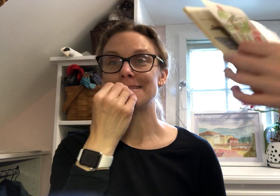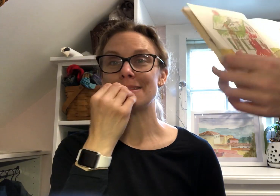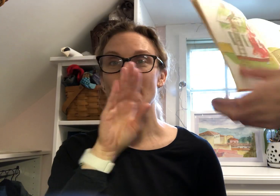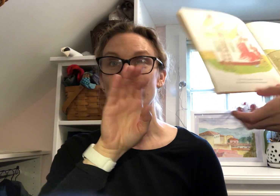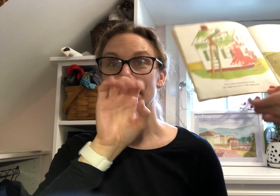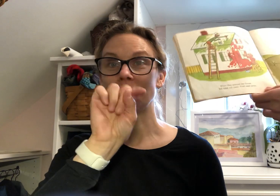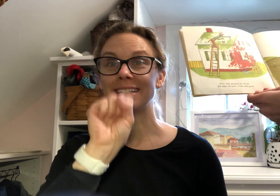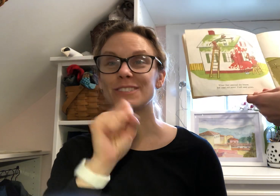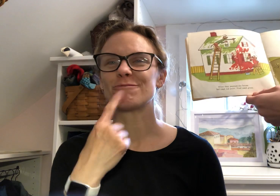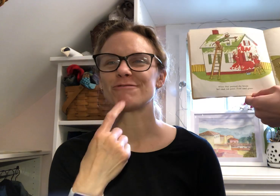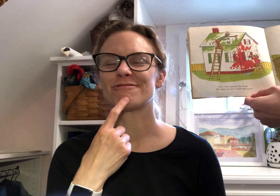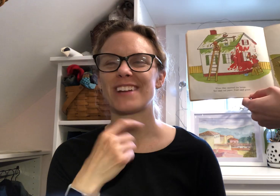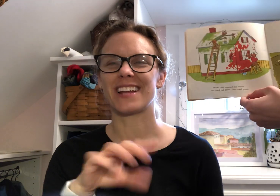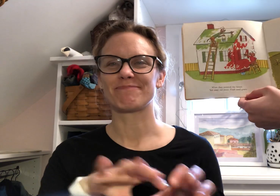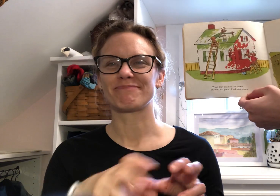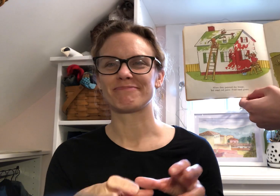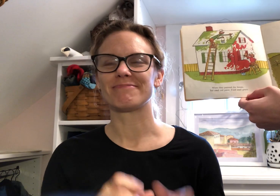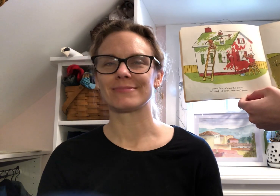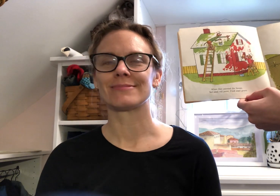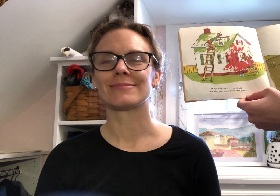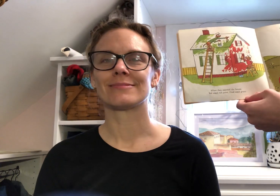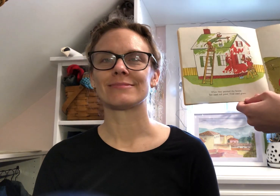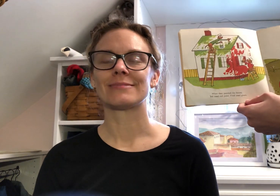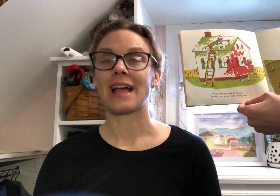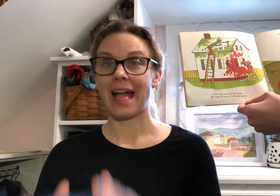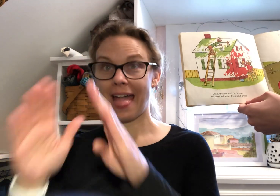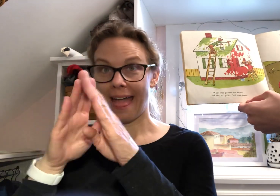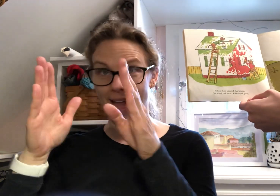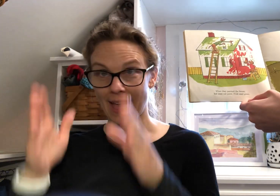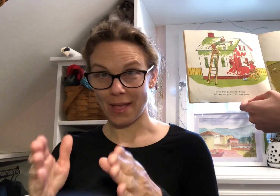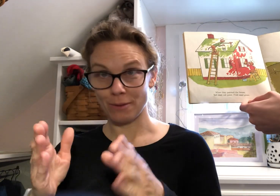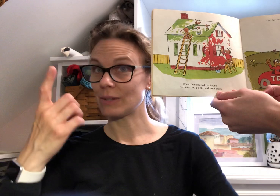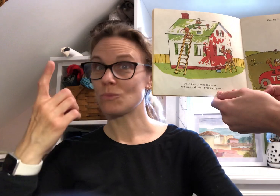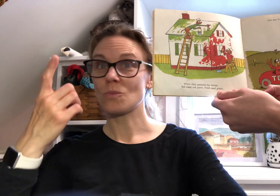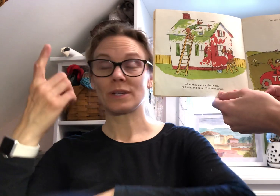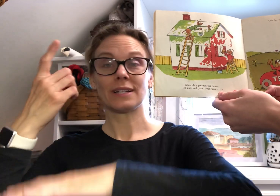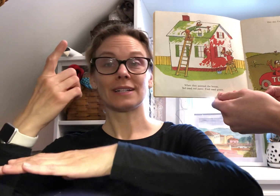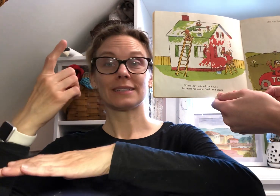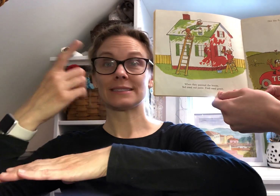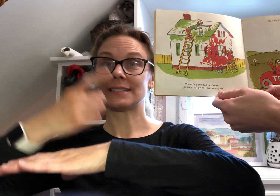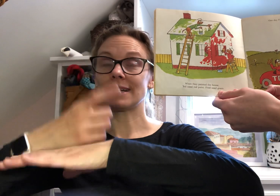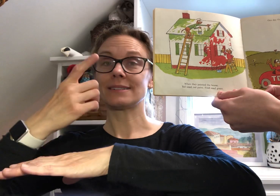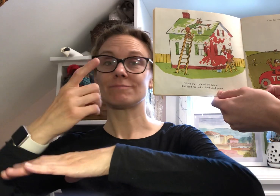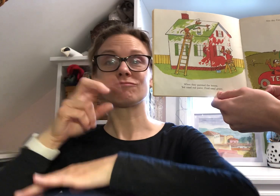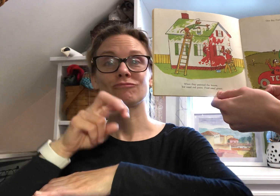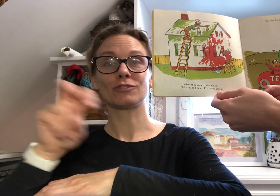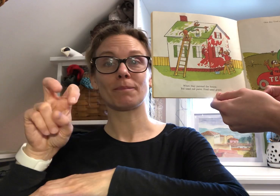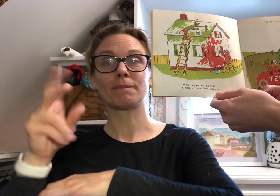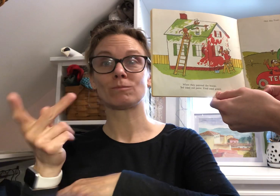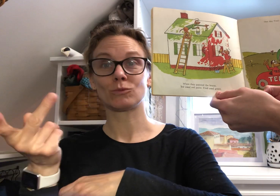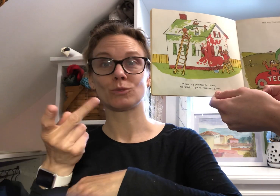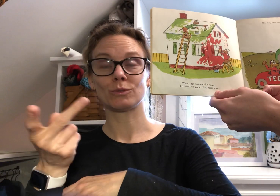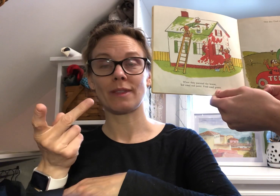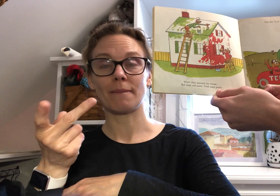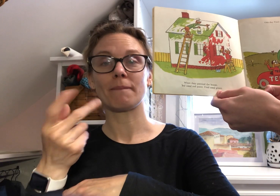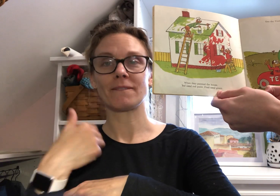When they had dinner, Fred ate the spinach, and Ted ate the beets.